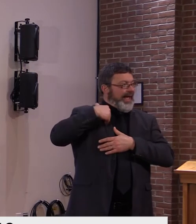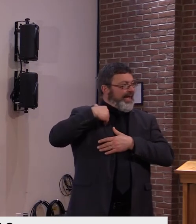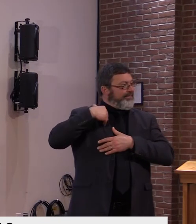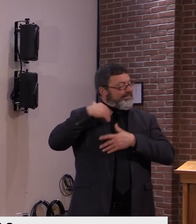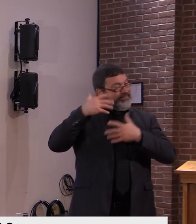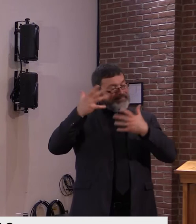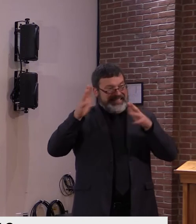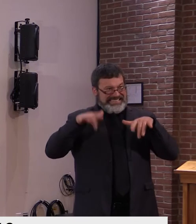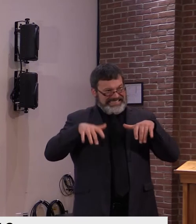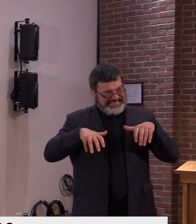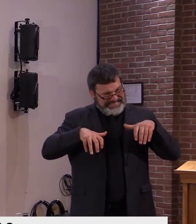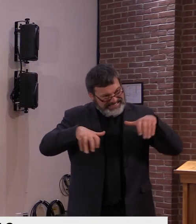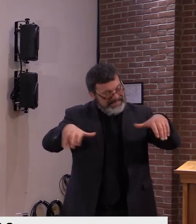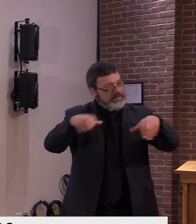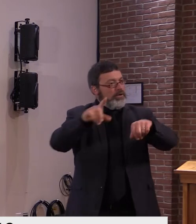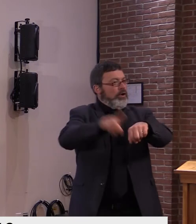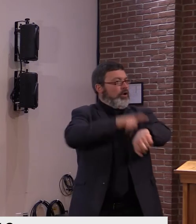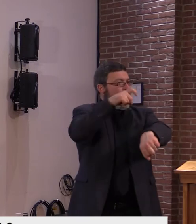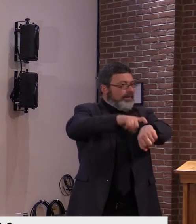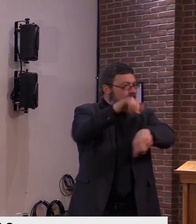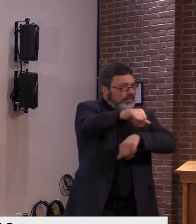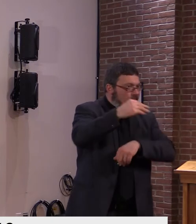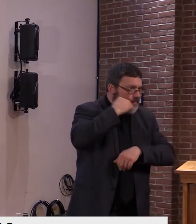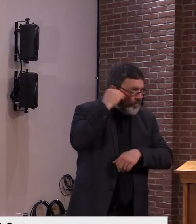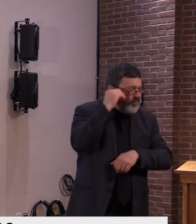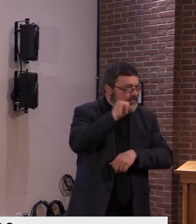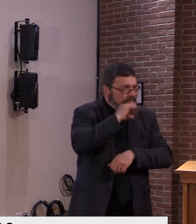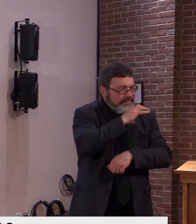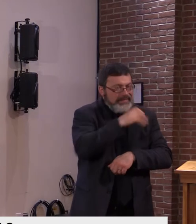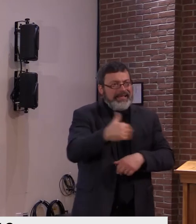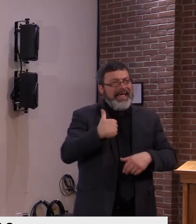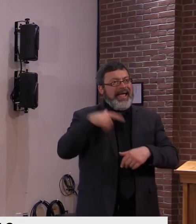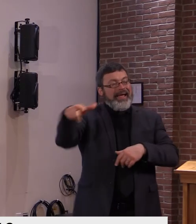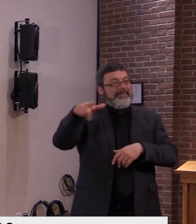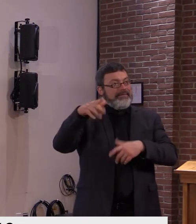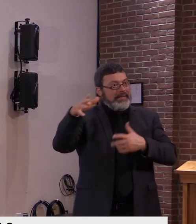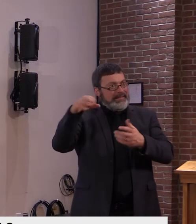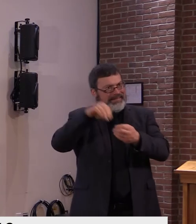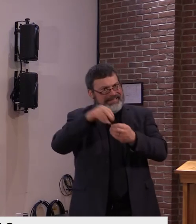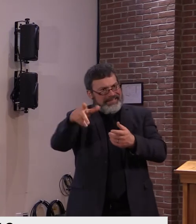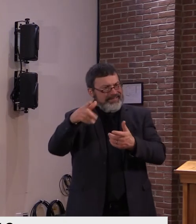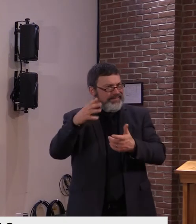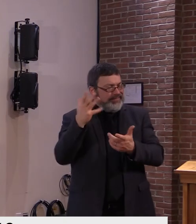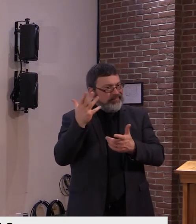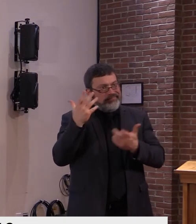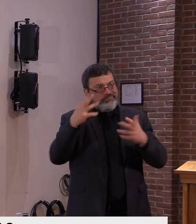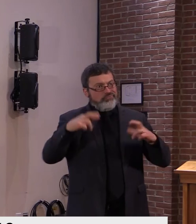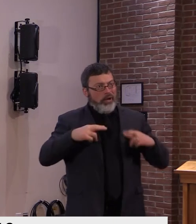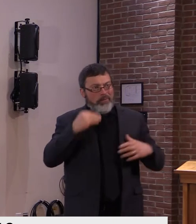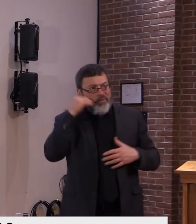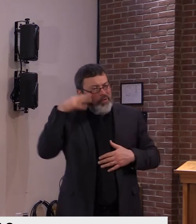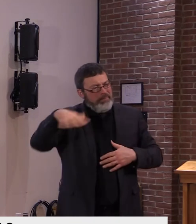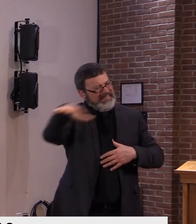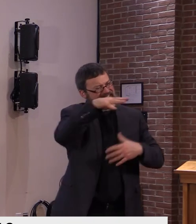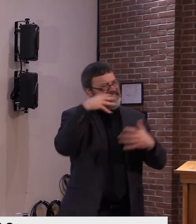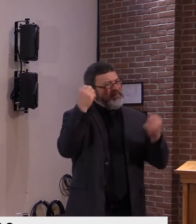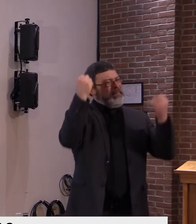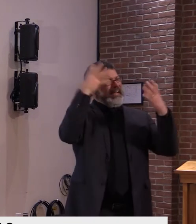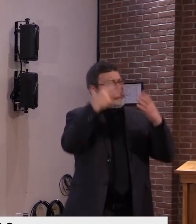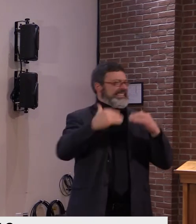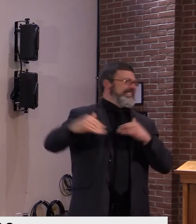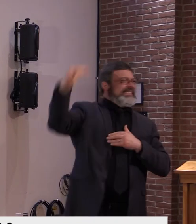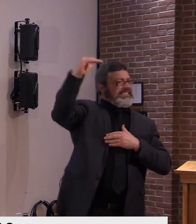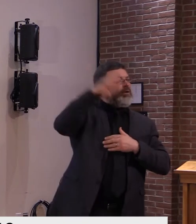So we'll get at the truth, if you will, the reality of truth, by